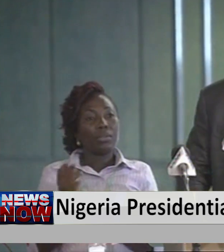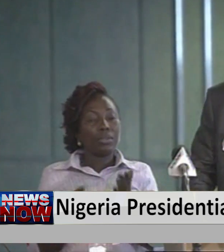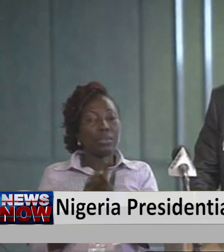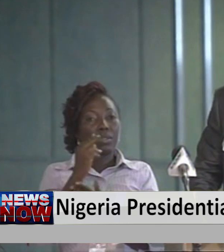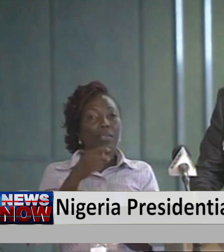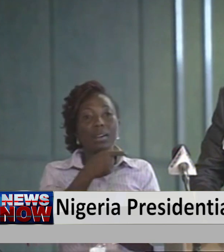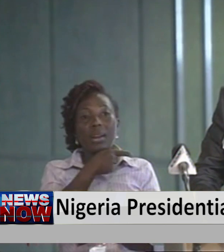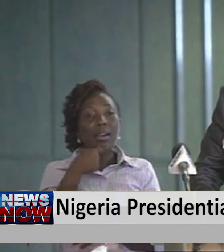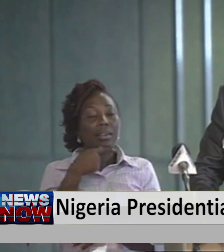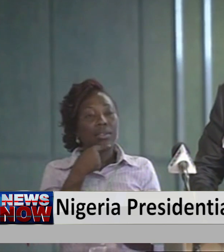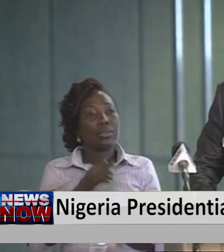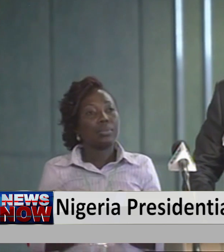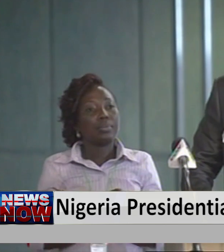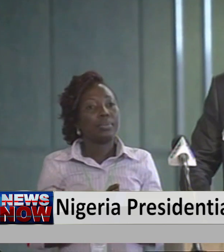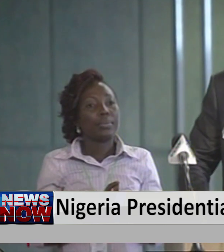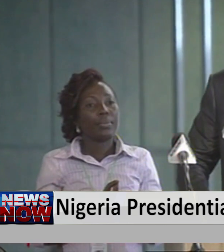Agriculture, Umudike.